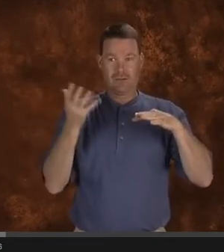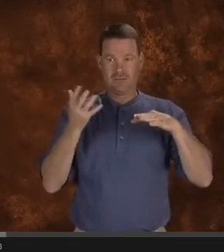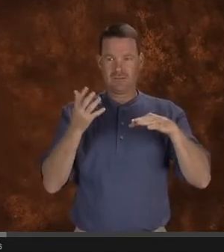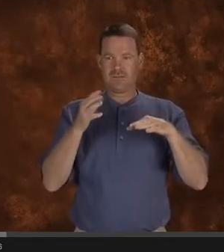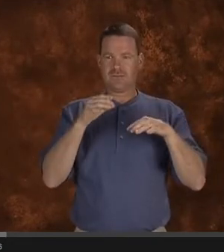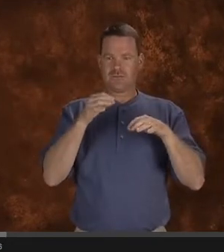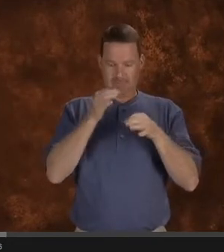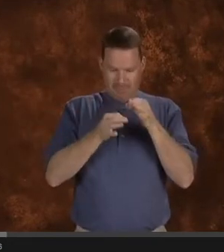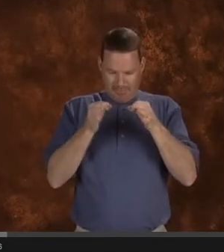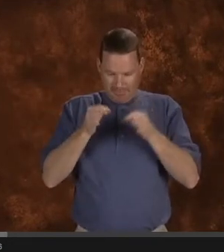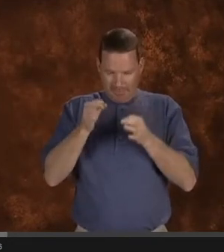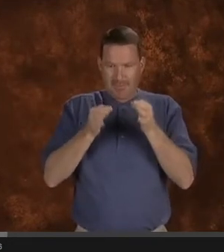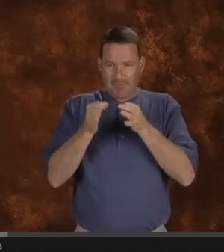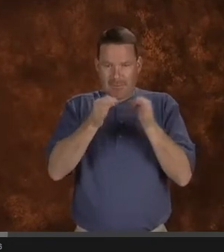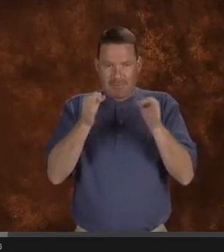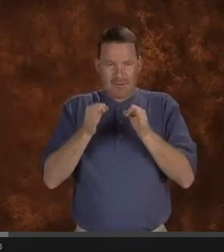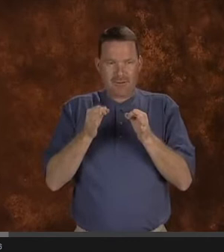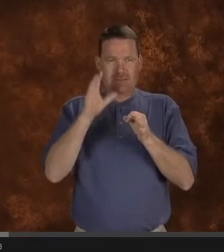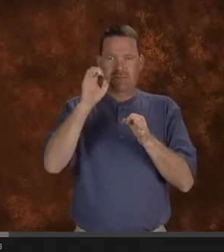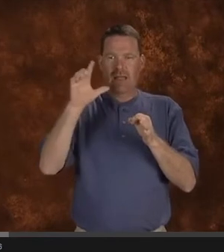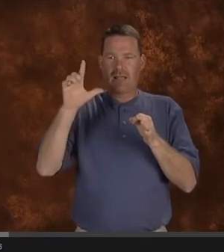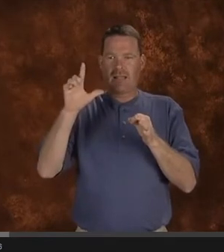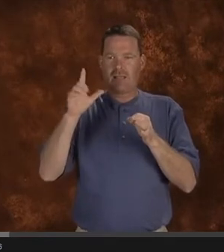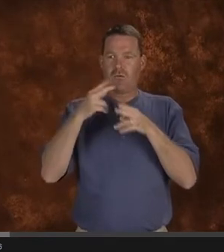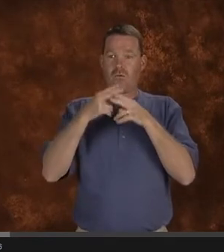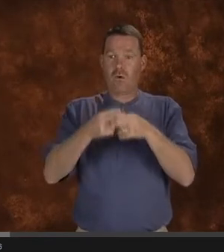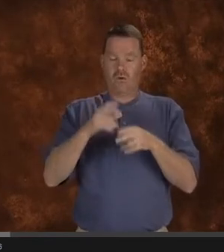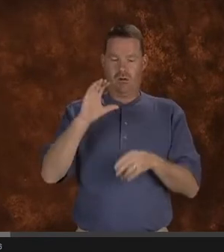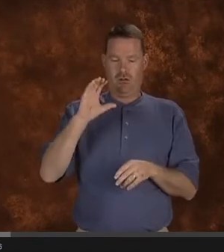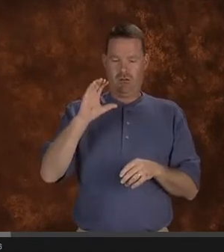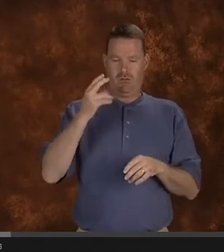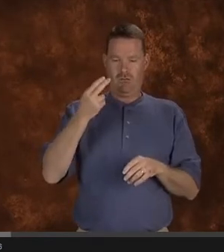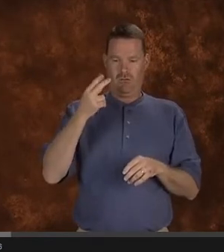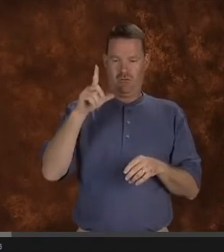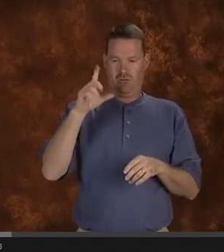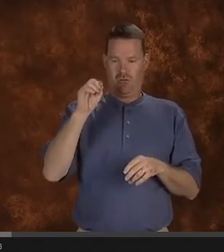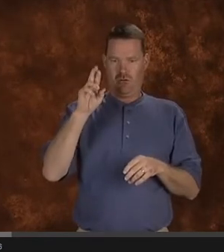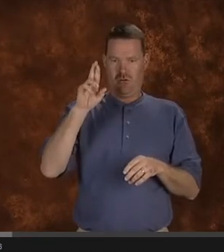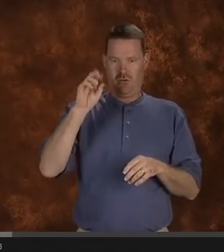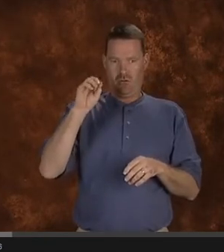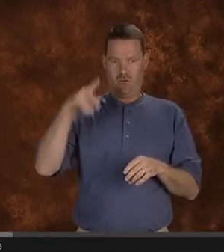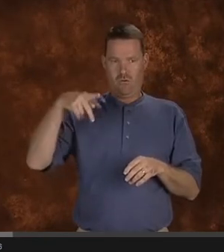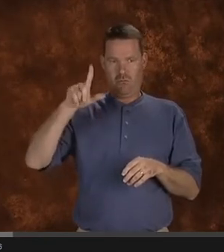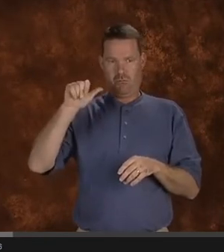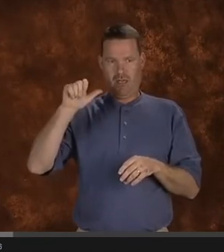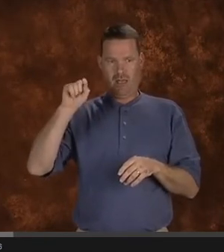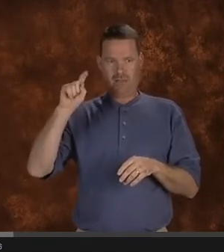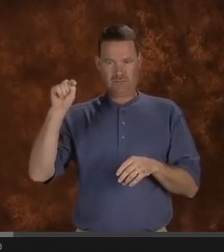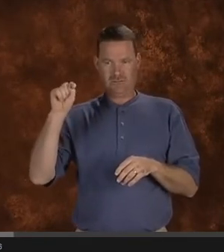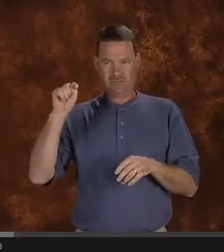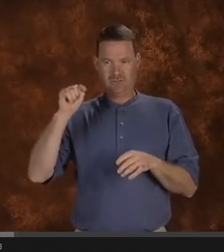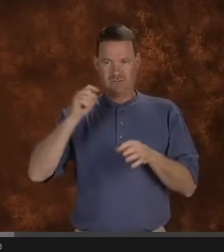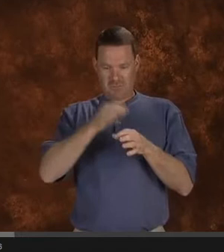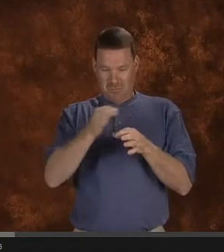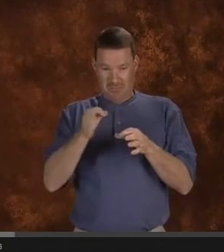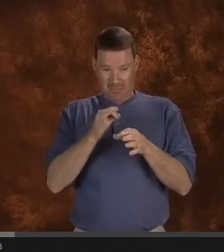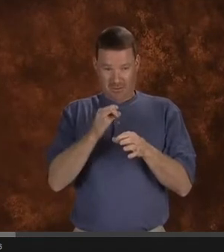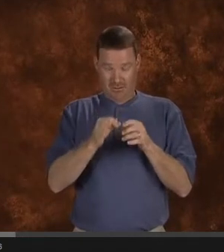microscope and you look, you'll see all these little dots. Those are cells, but they're called